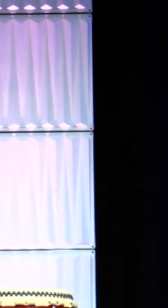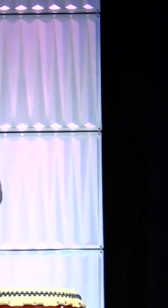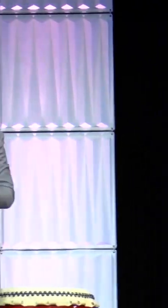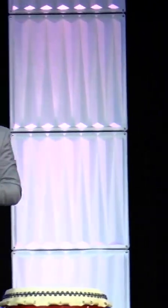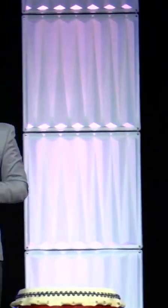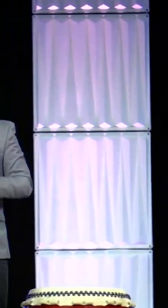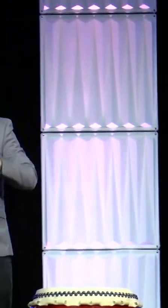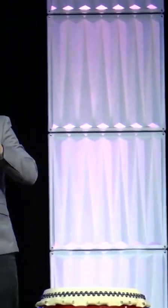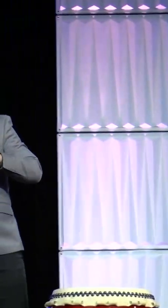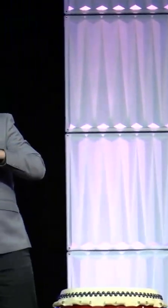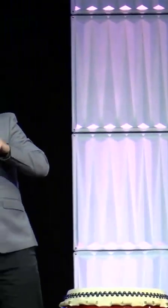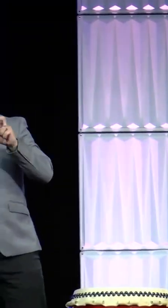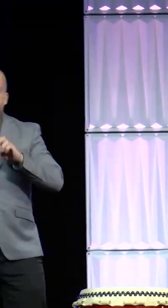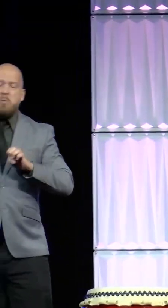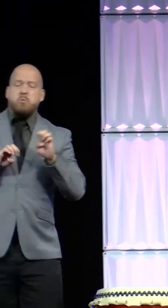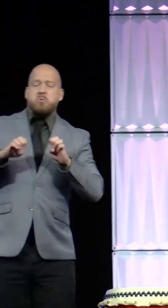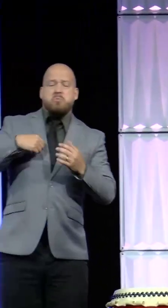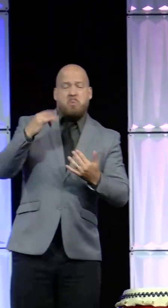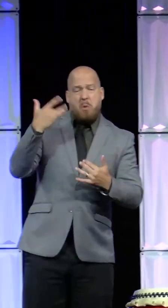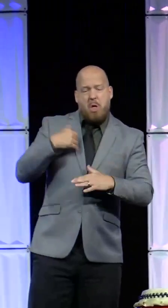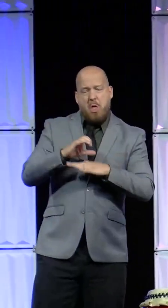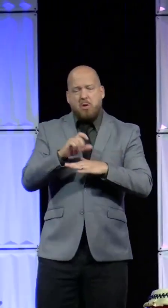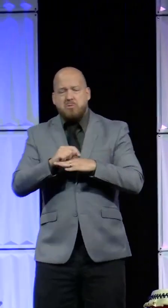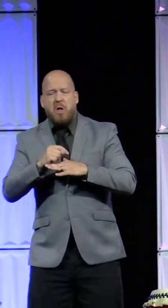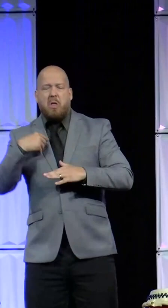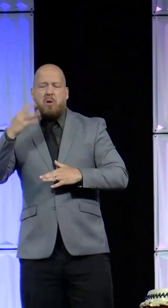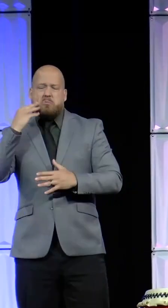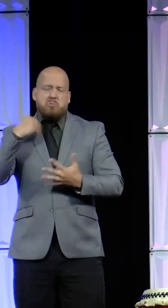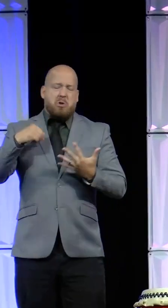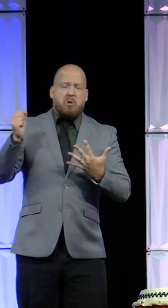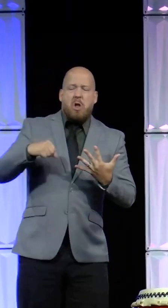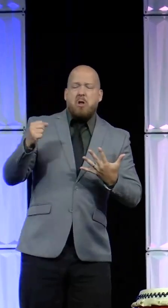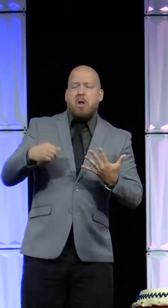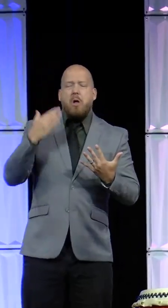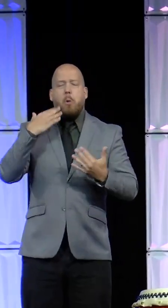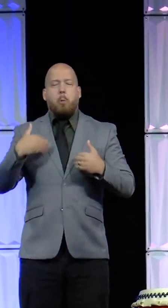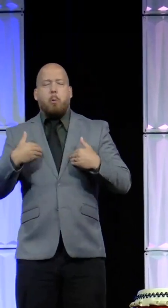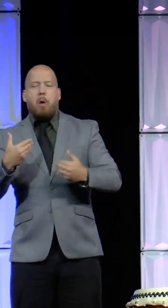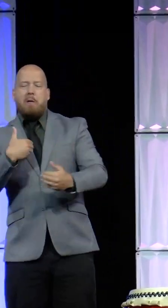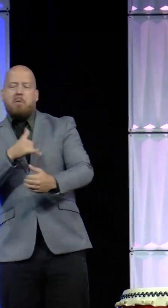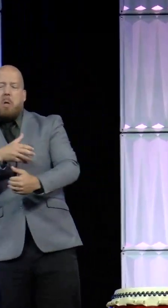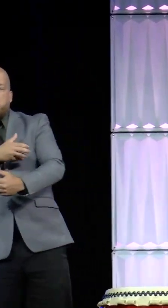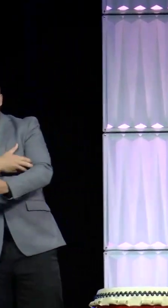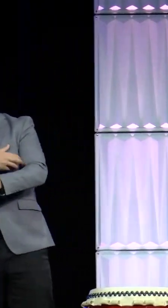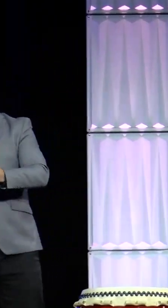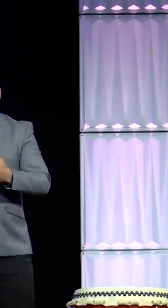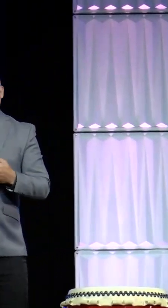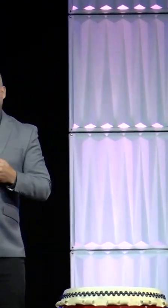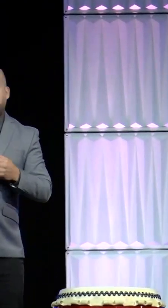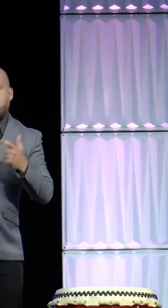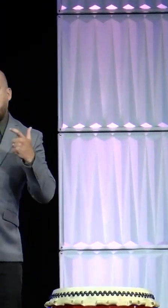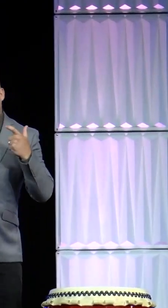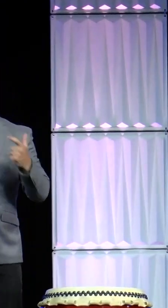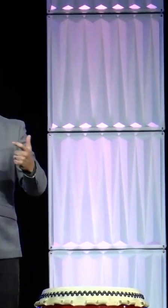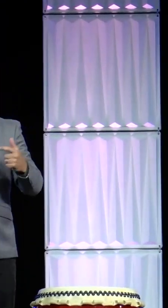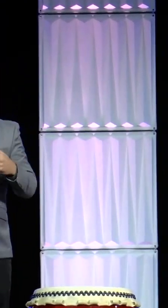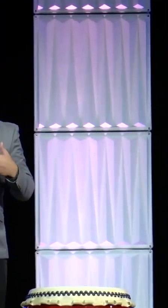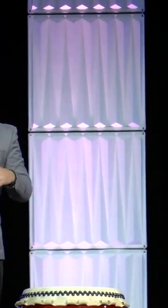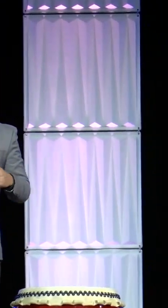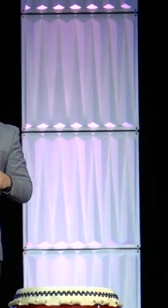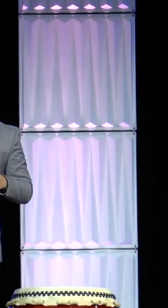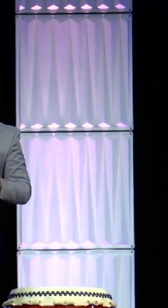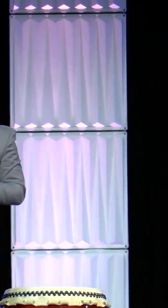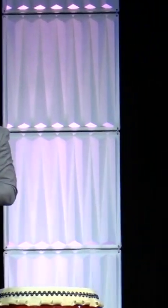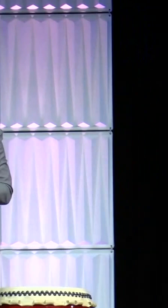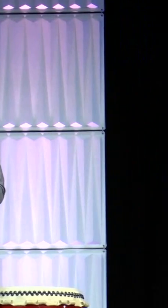foundation that was funding youth organizing and youth power building. I was like full of myself at that little moment. I knew I